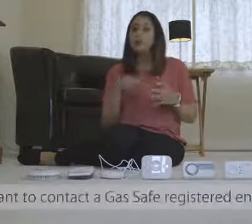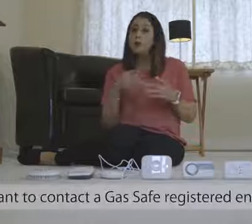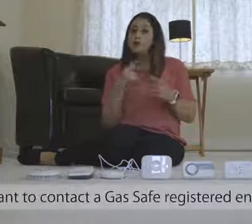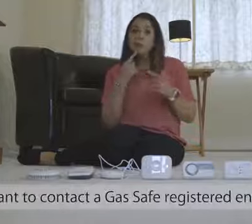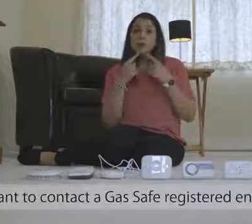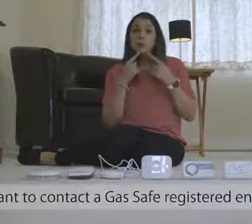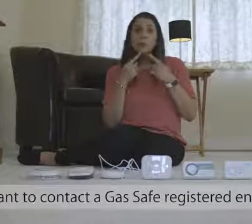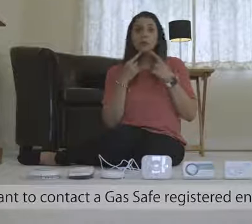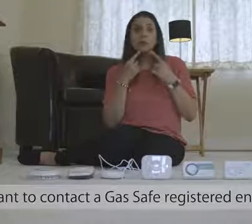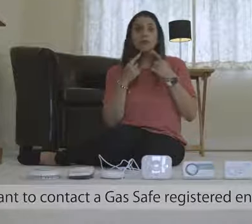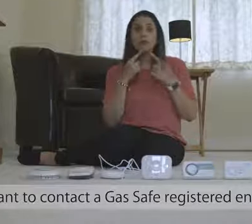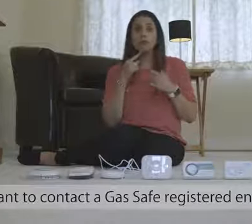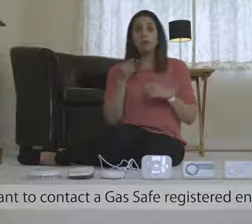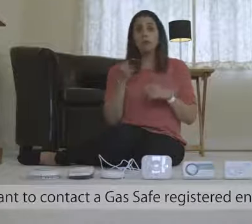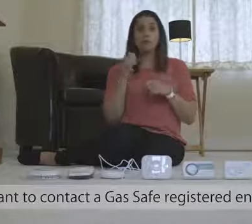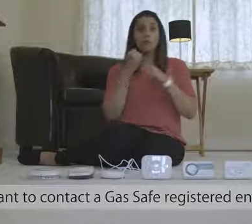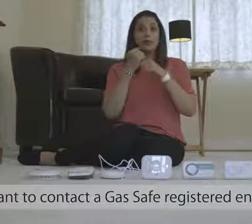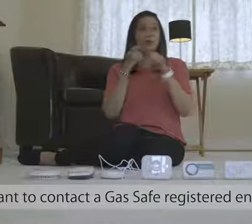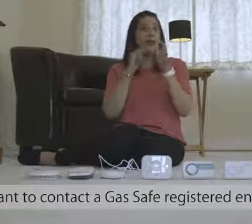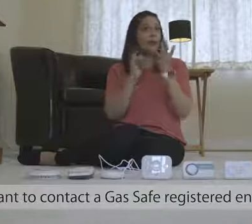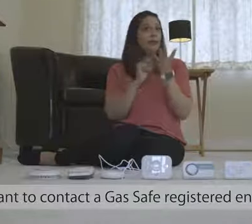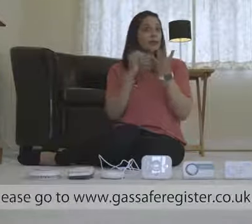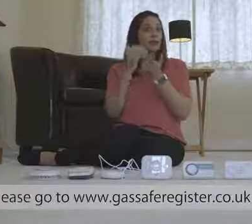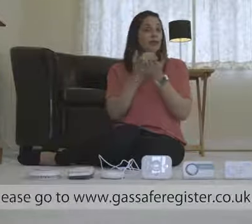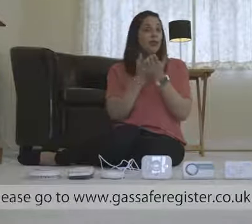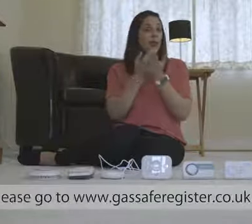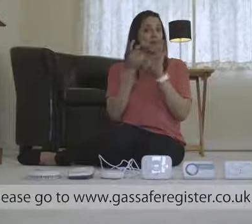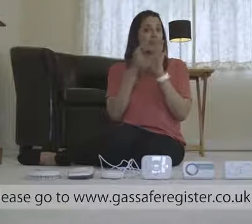If you want to contact a Gas Safe registered engineer, please go to